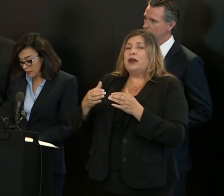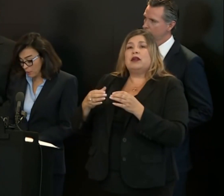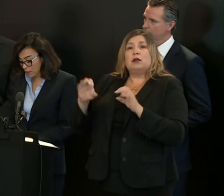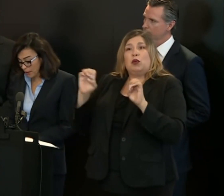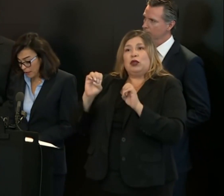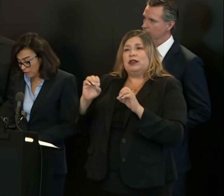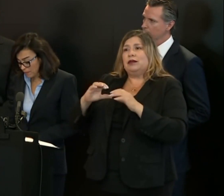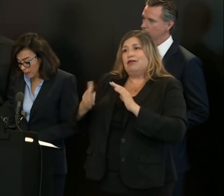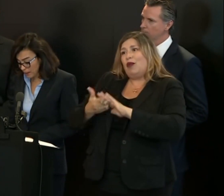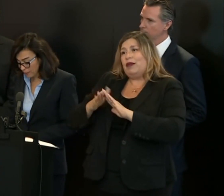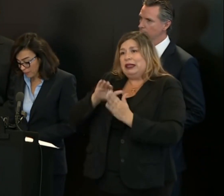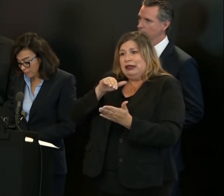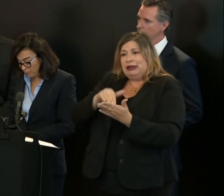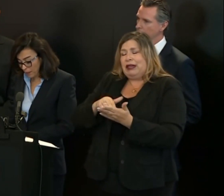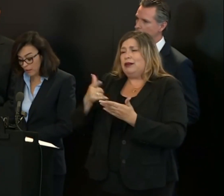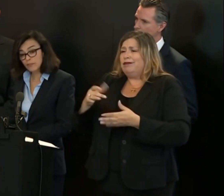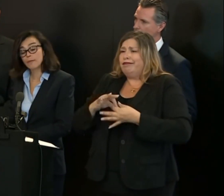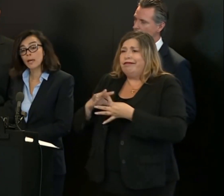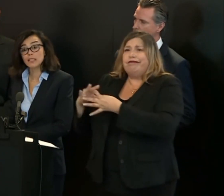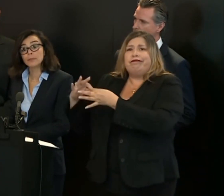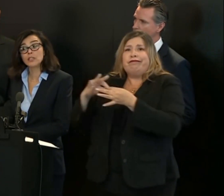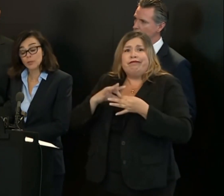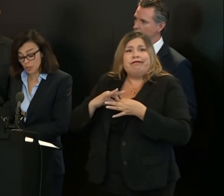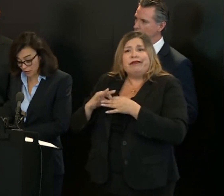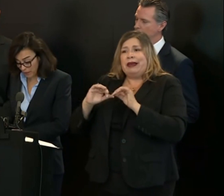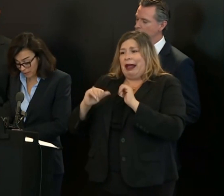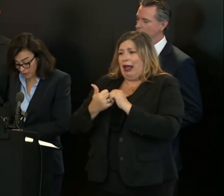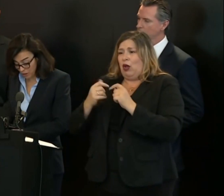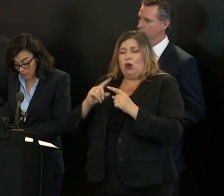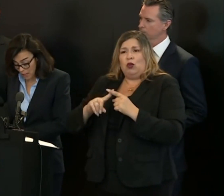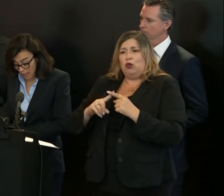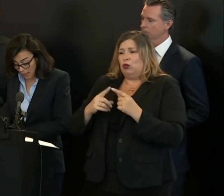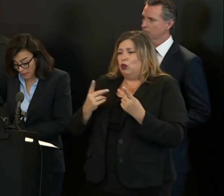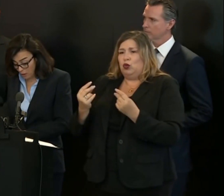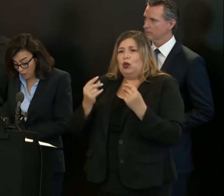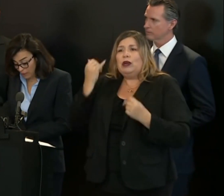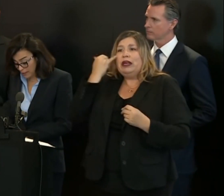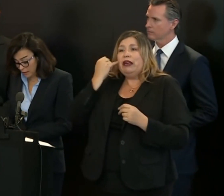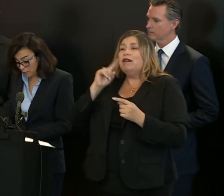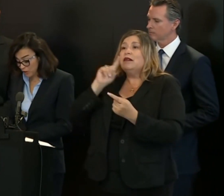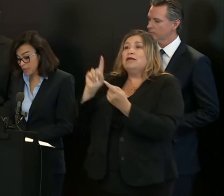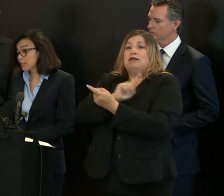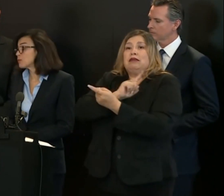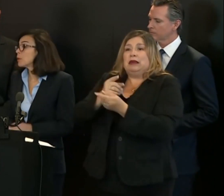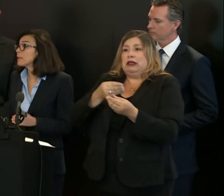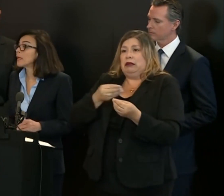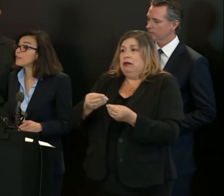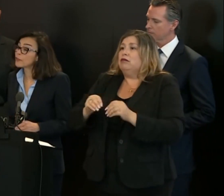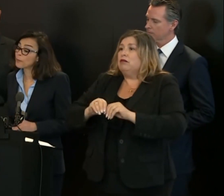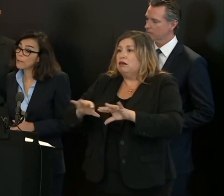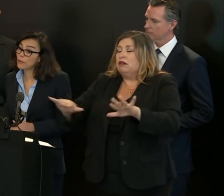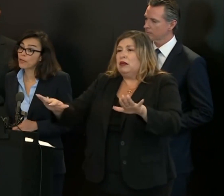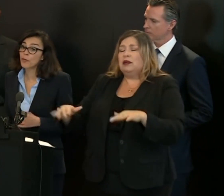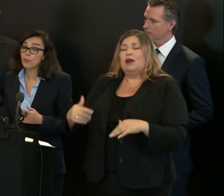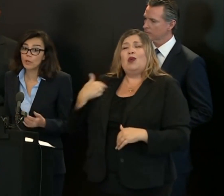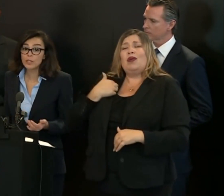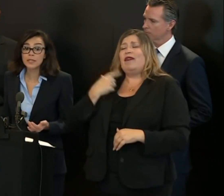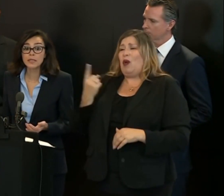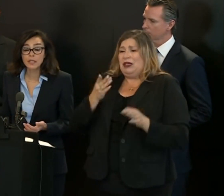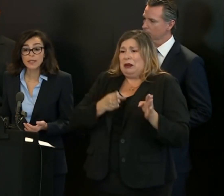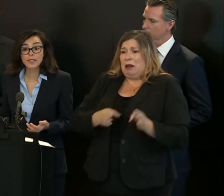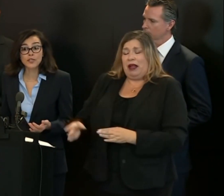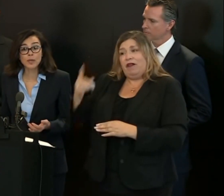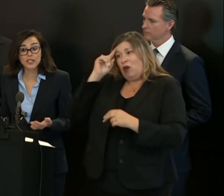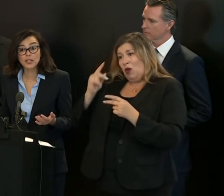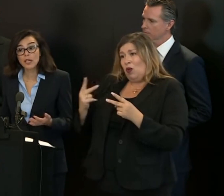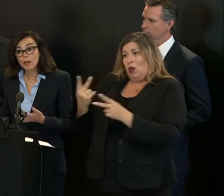been actively coordinating response efforts, preparing for possible community transmission. As always in emergencies, we plan for both the